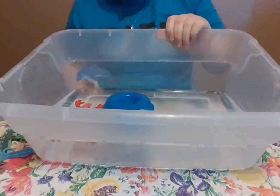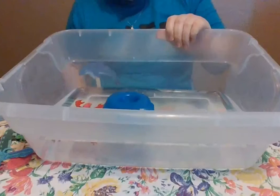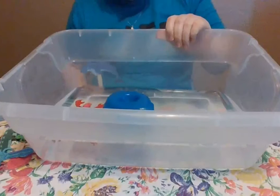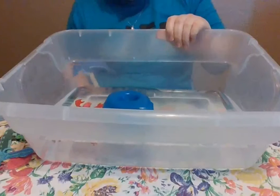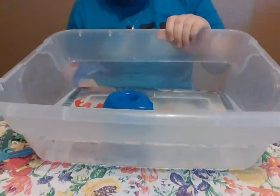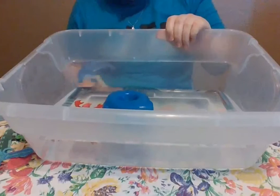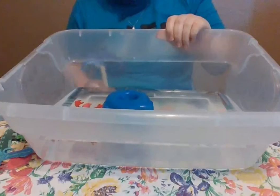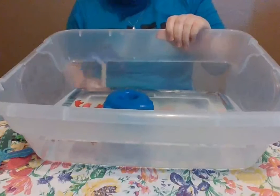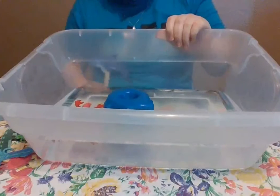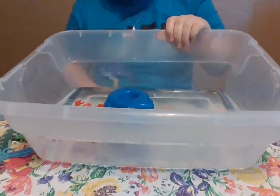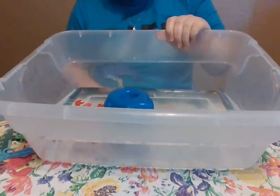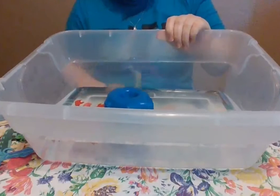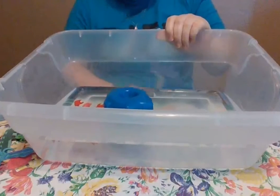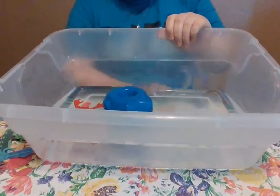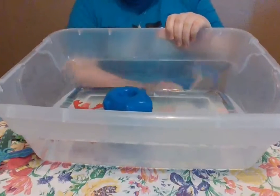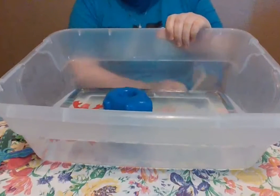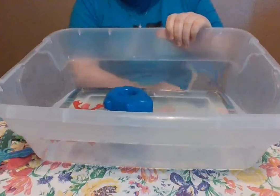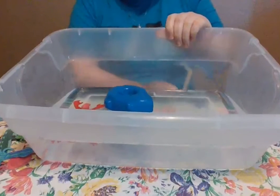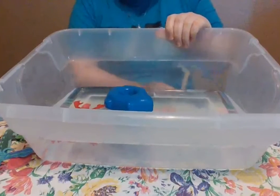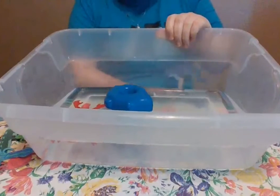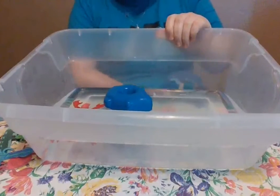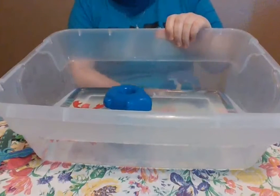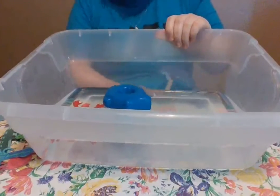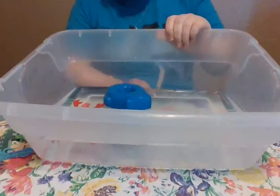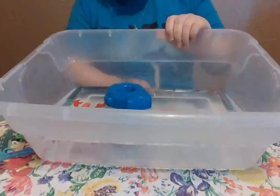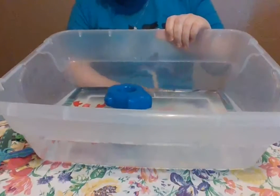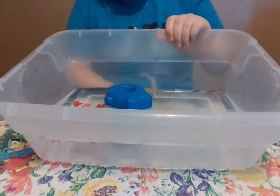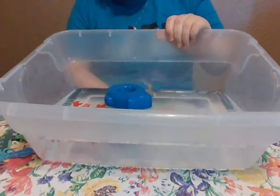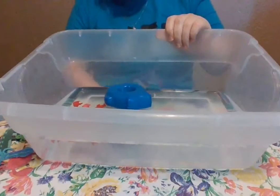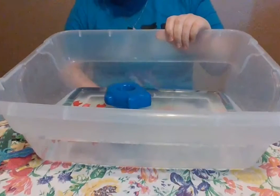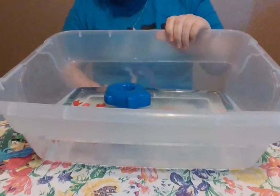Can you guys see what animal is swimming across?